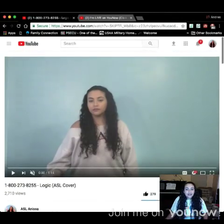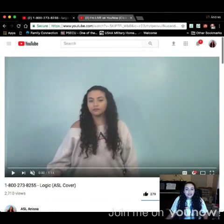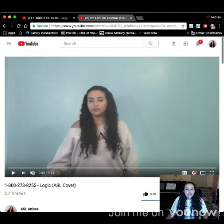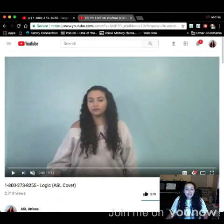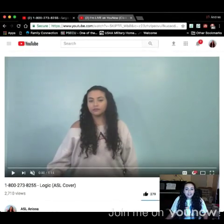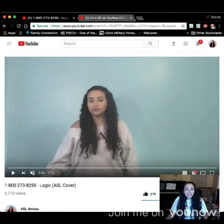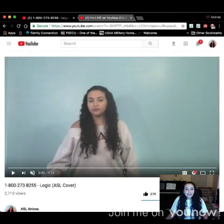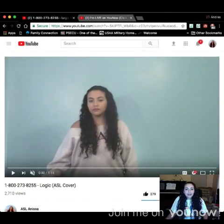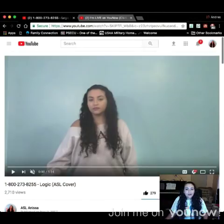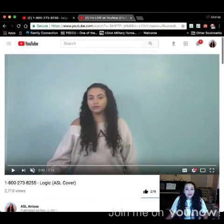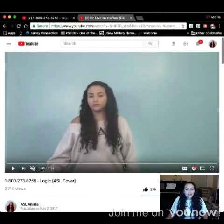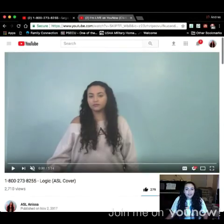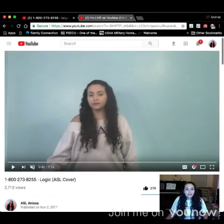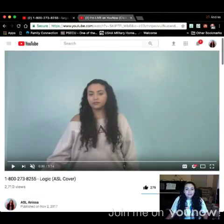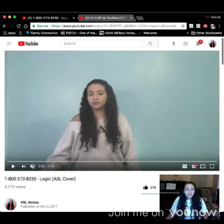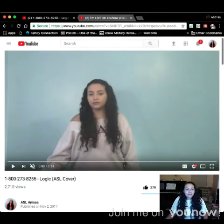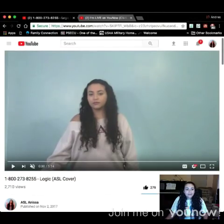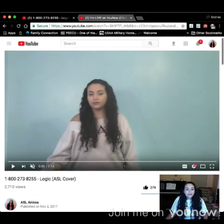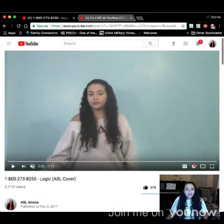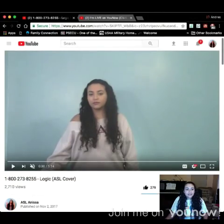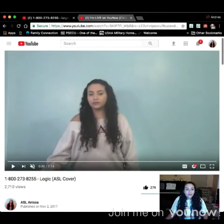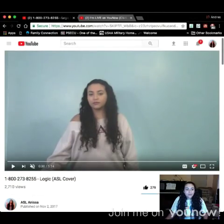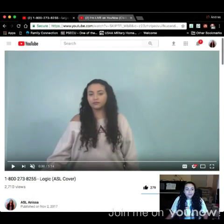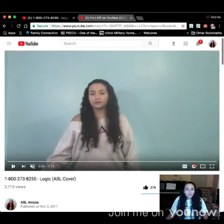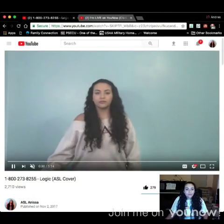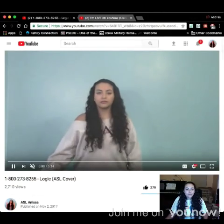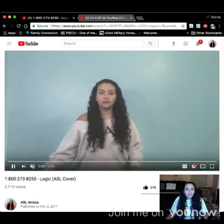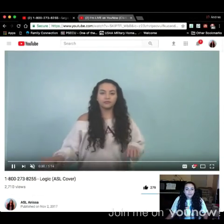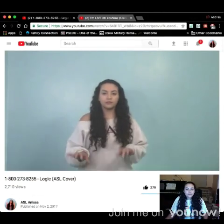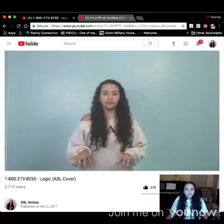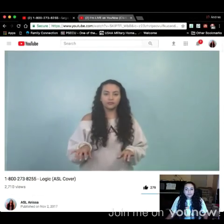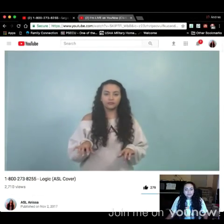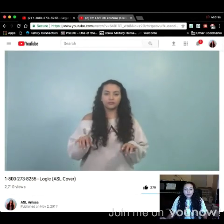Ready? Oh, that's not bad. Okay, we can do that. Let's go.